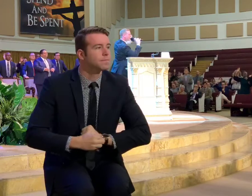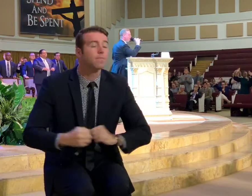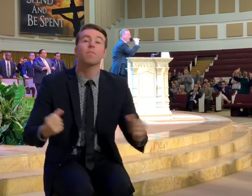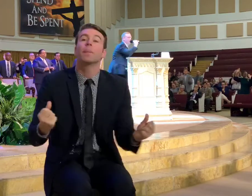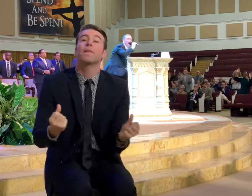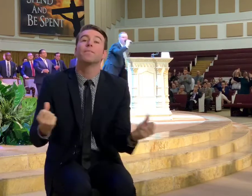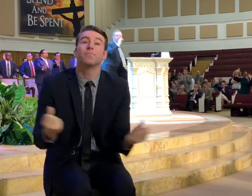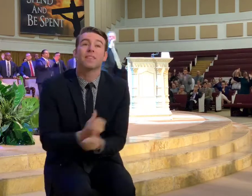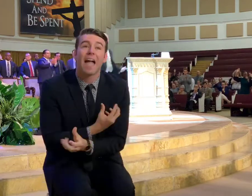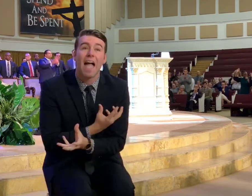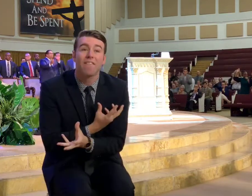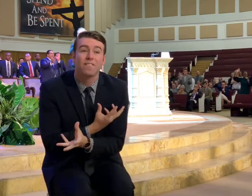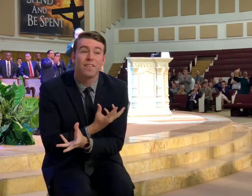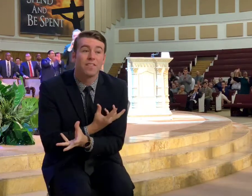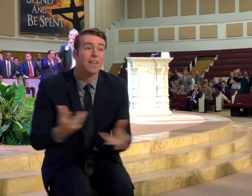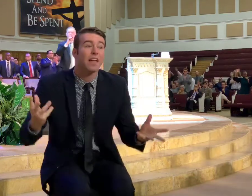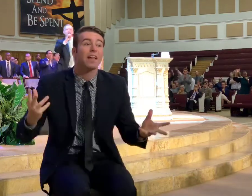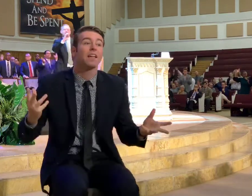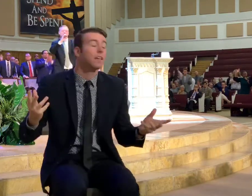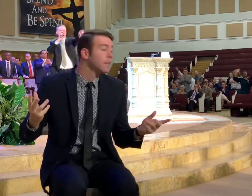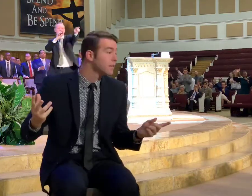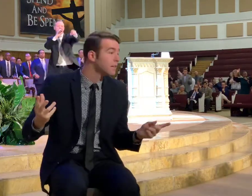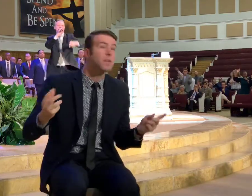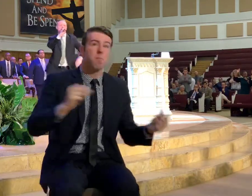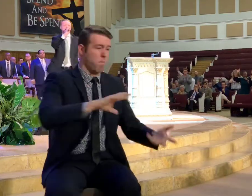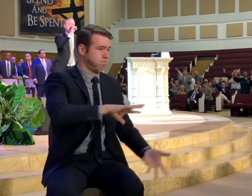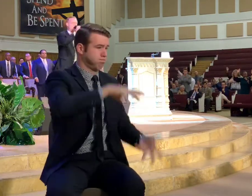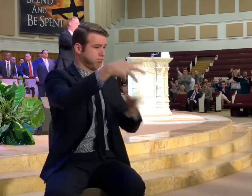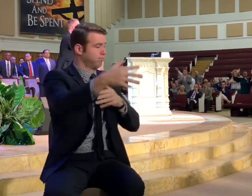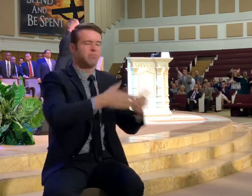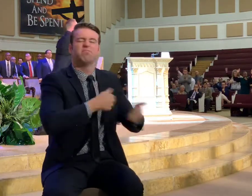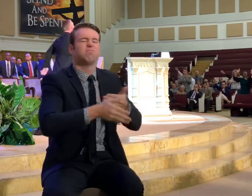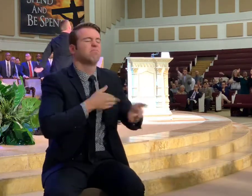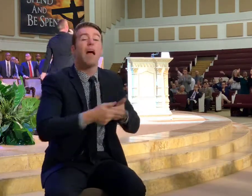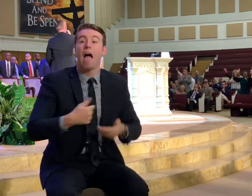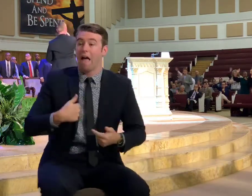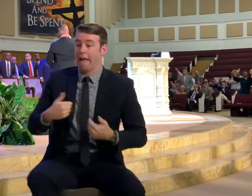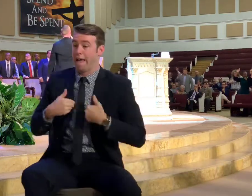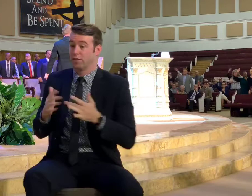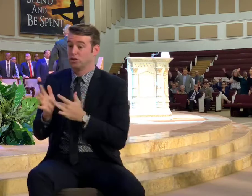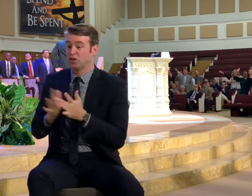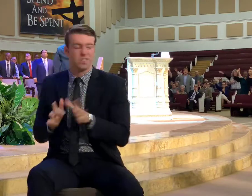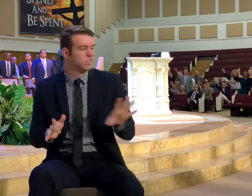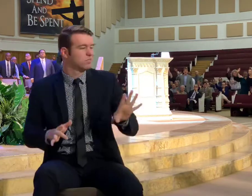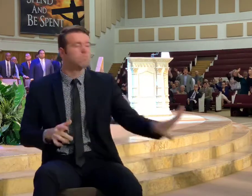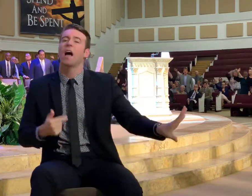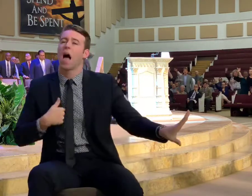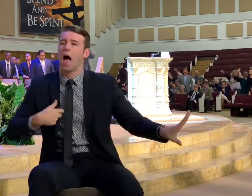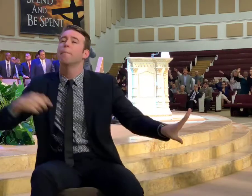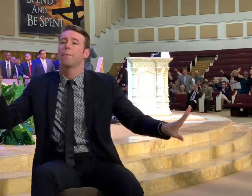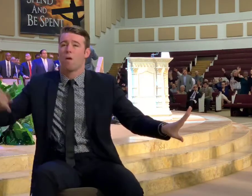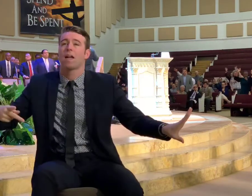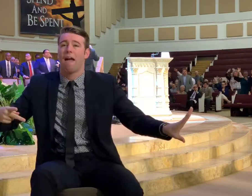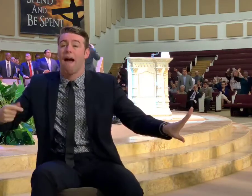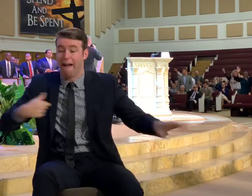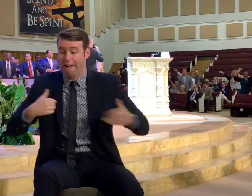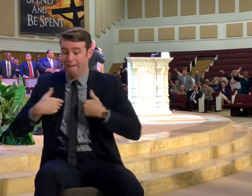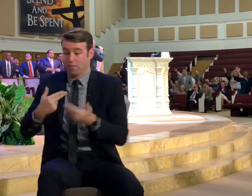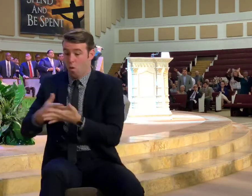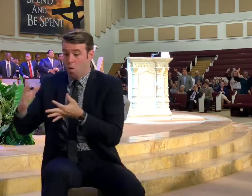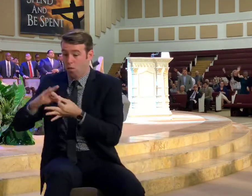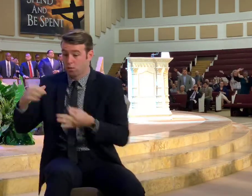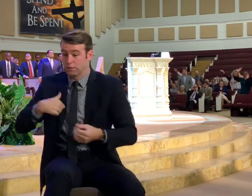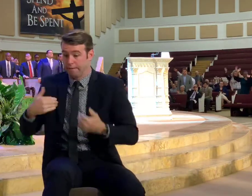everything externally might bust and might break. But as long as I got Jesus, I'll be okay. As long as I got the Holy